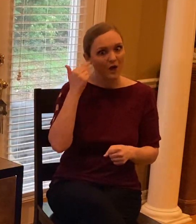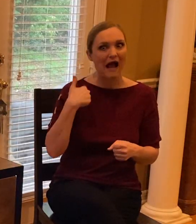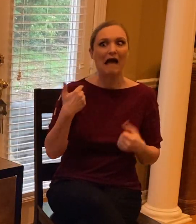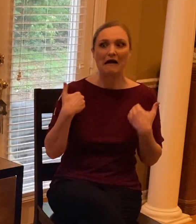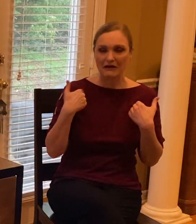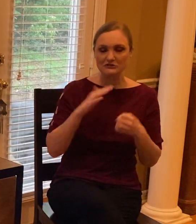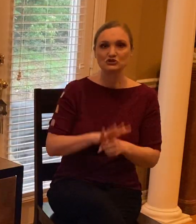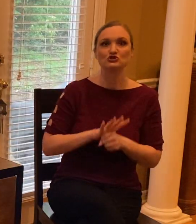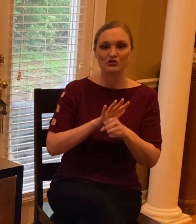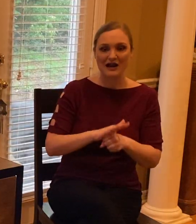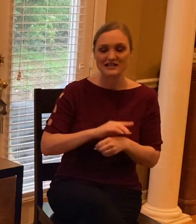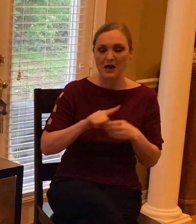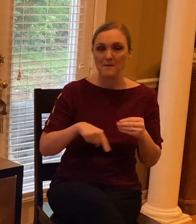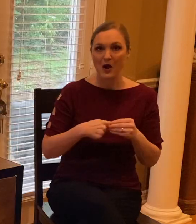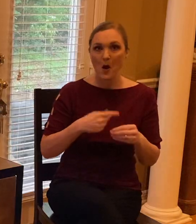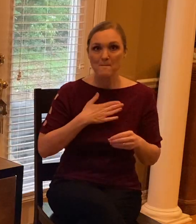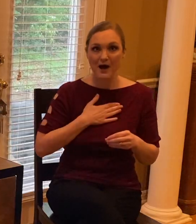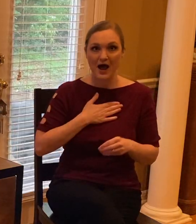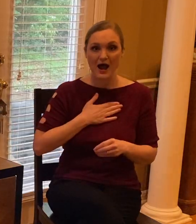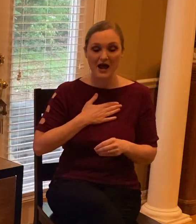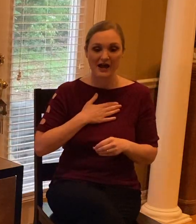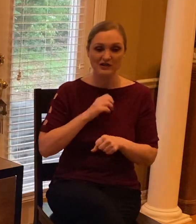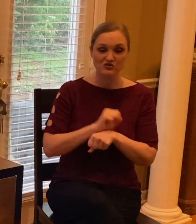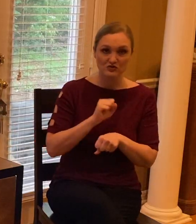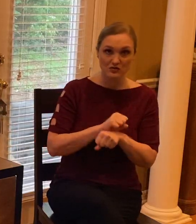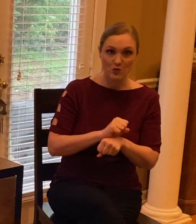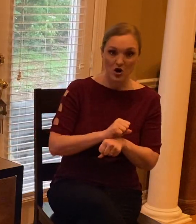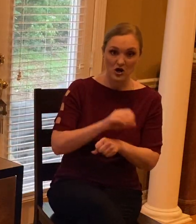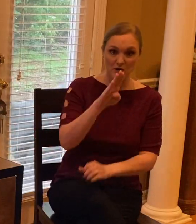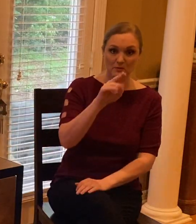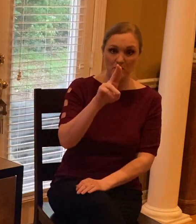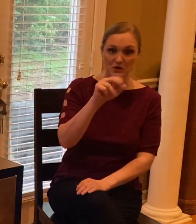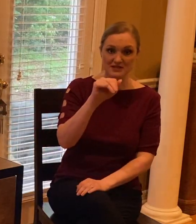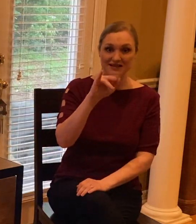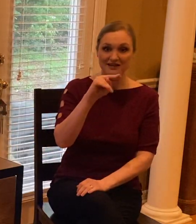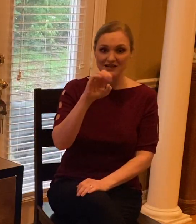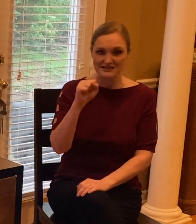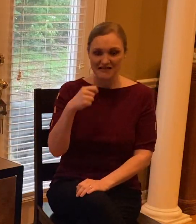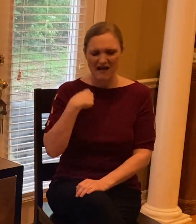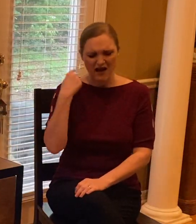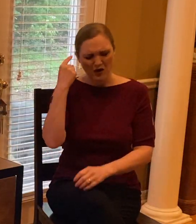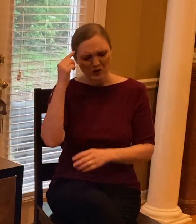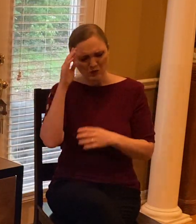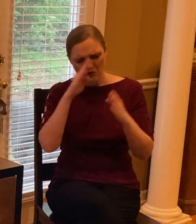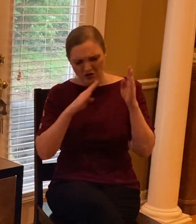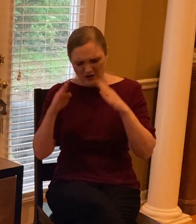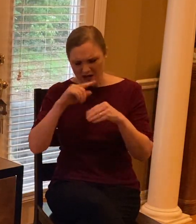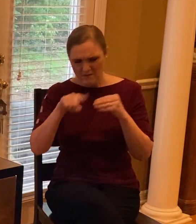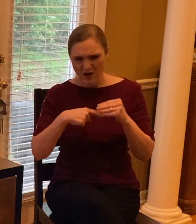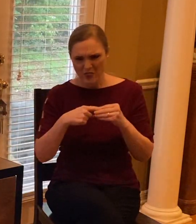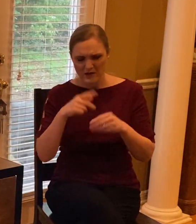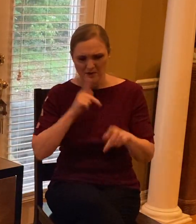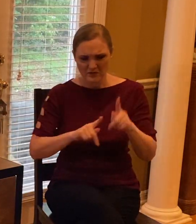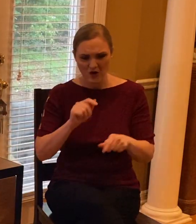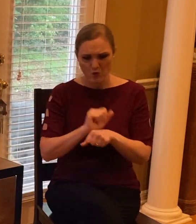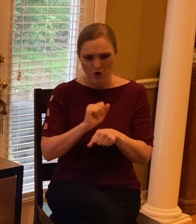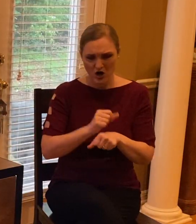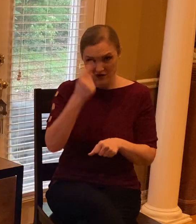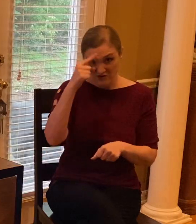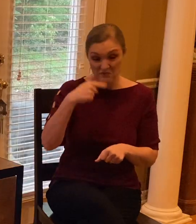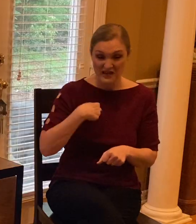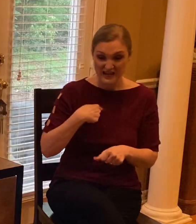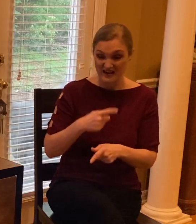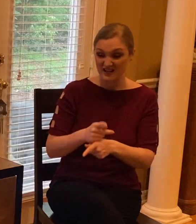have related to my business. Our business has been dramatically impacted, and I worry about our employees and retaining